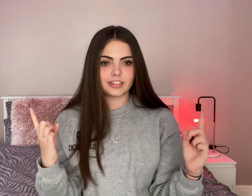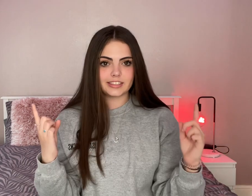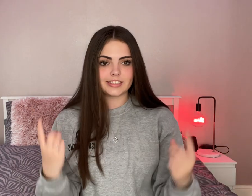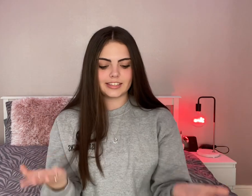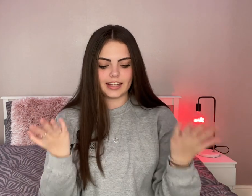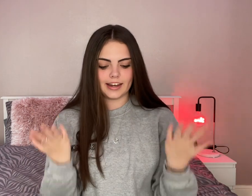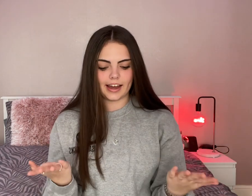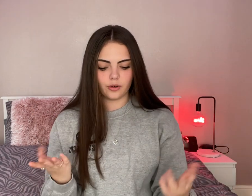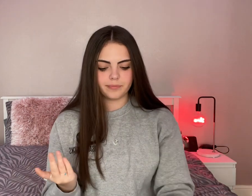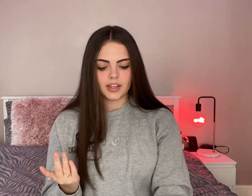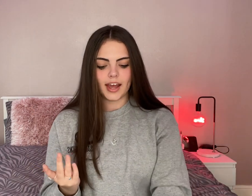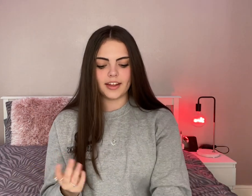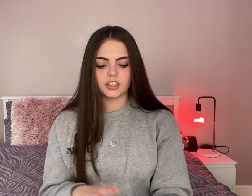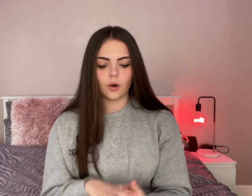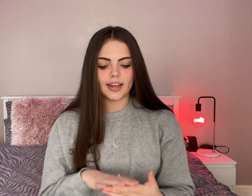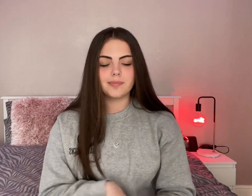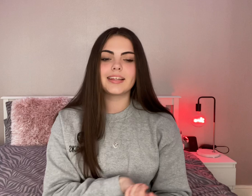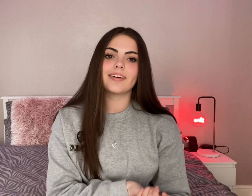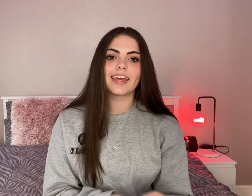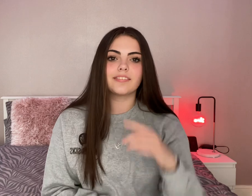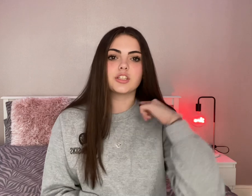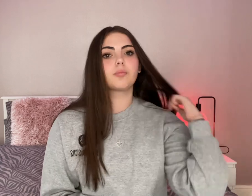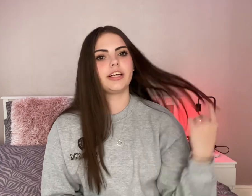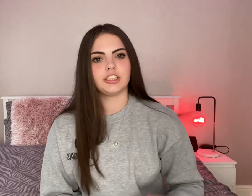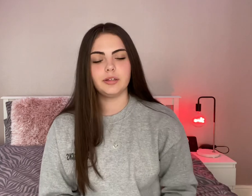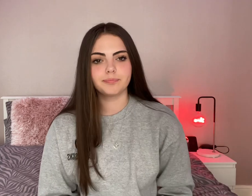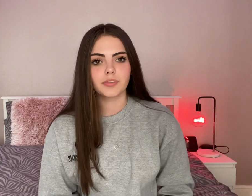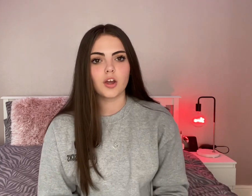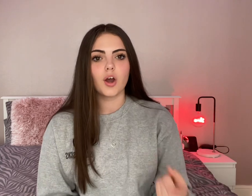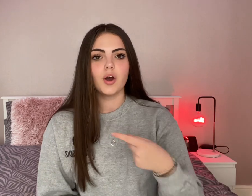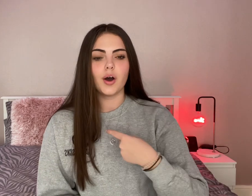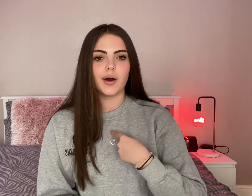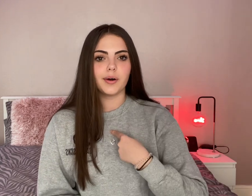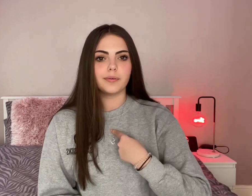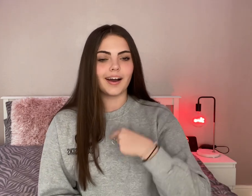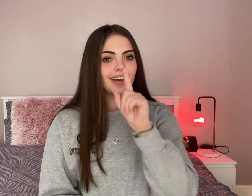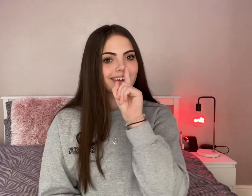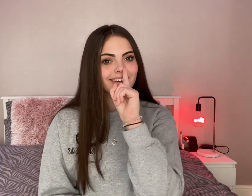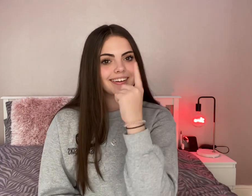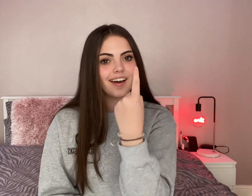different now. And then it's, oh, I can't believe I gave into the pressure. Oh, I